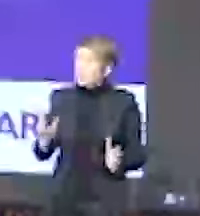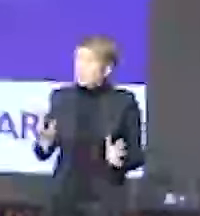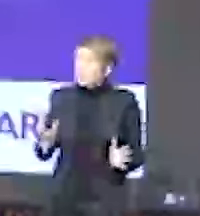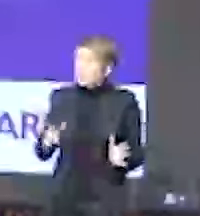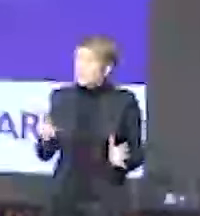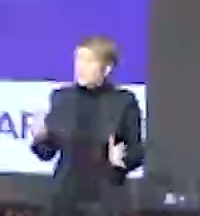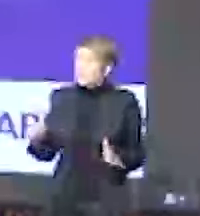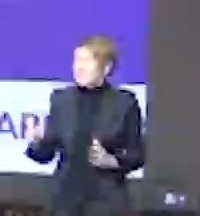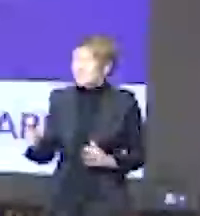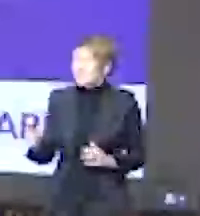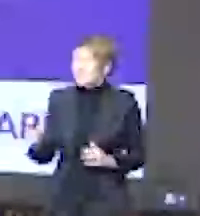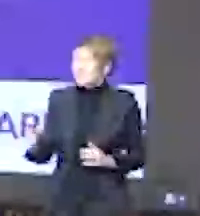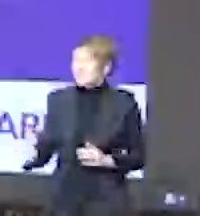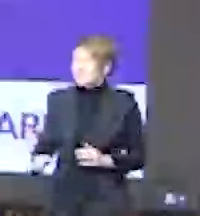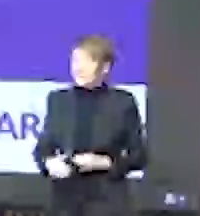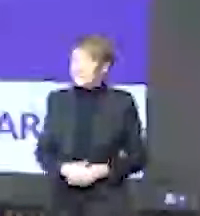room.